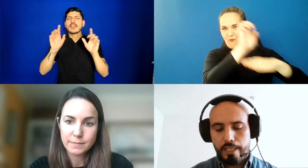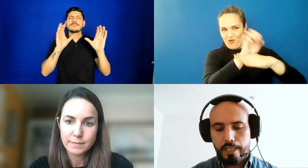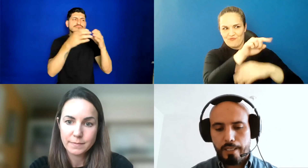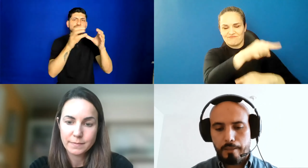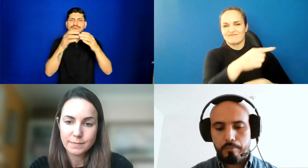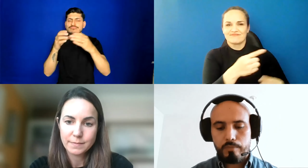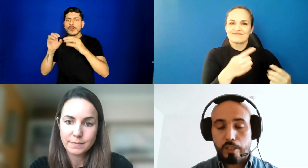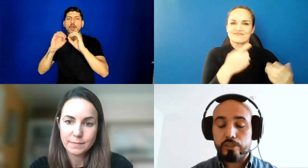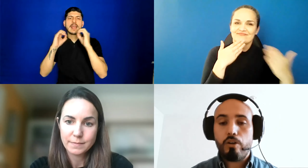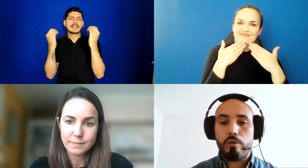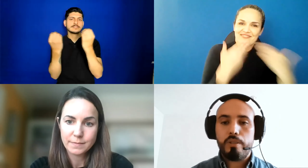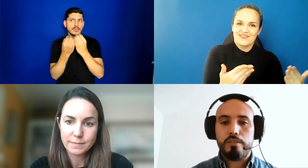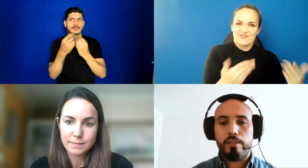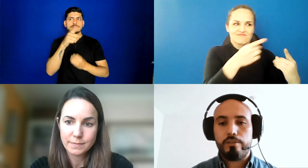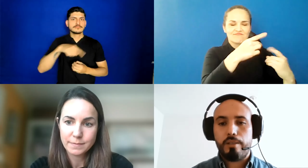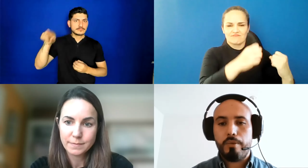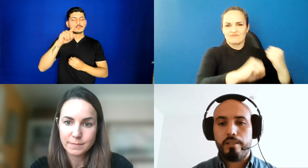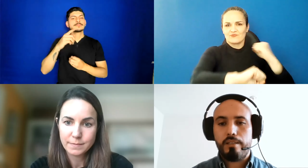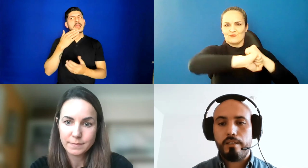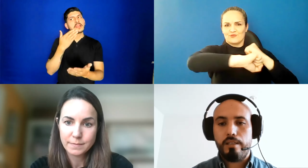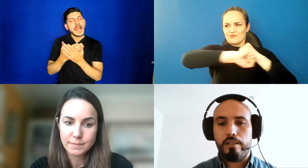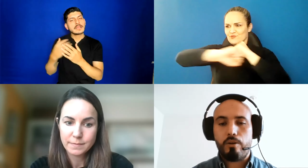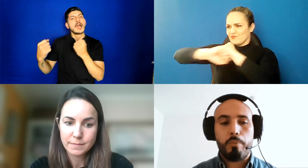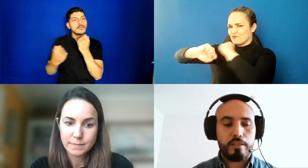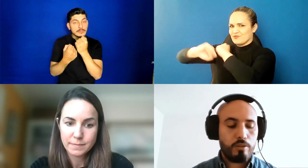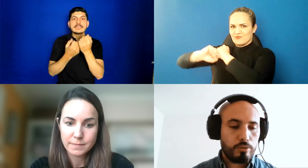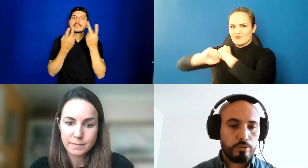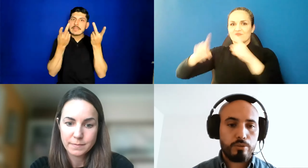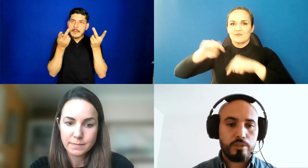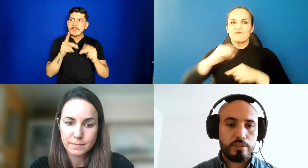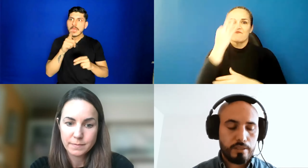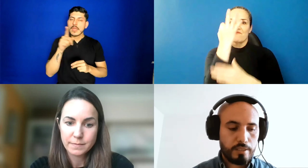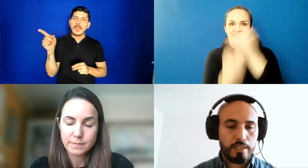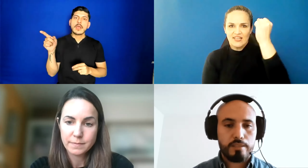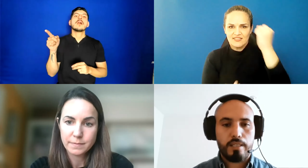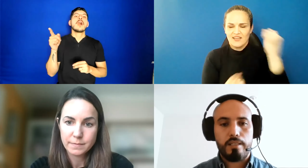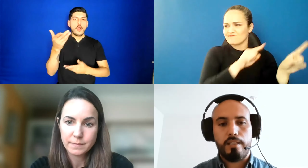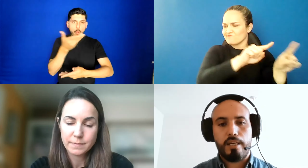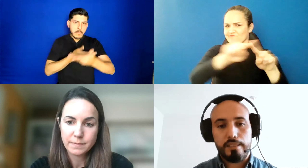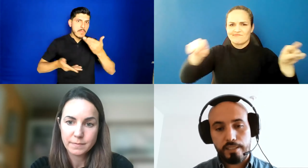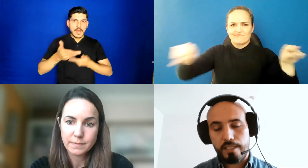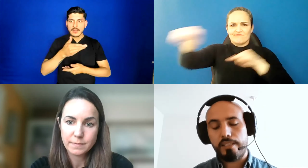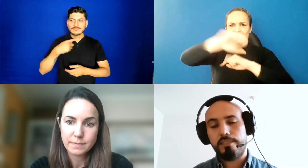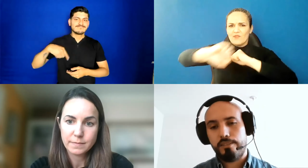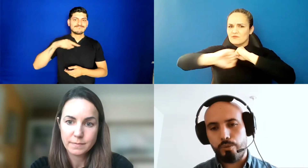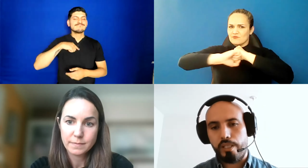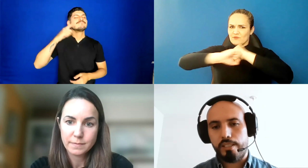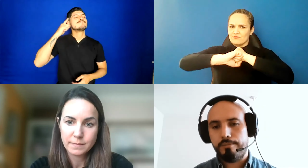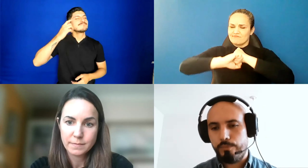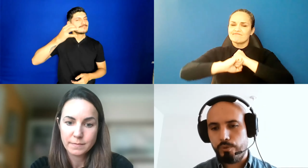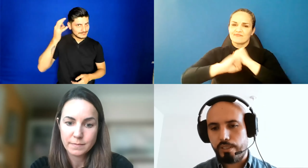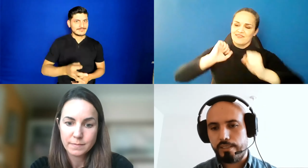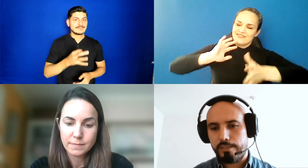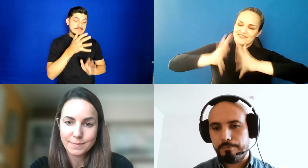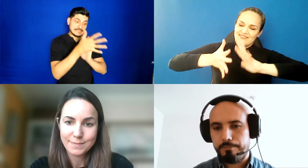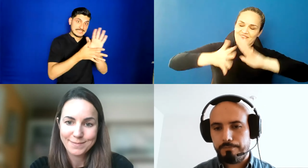Japanese Fund and Finansec and others who have shared with